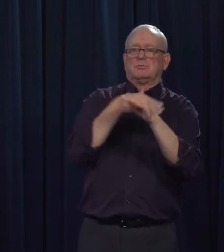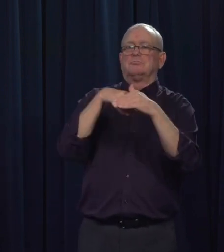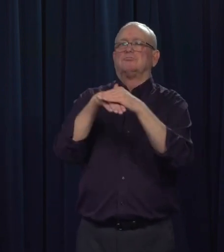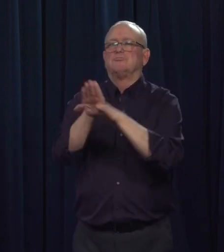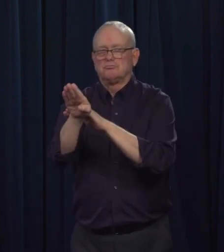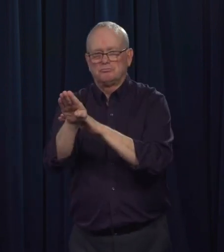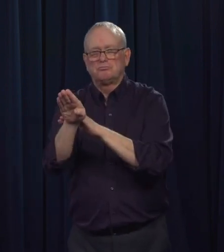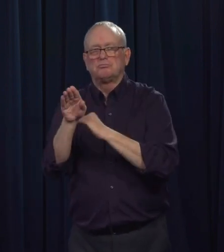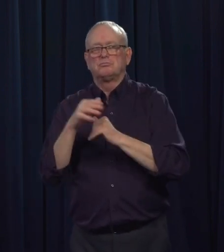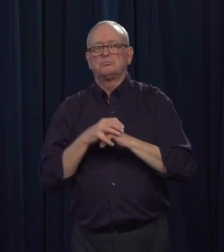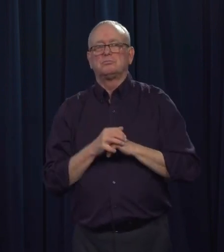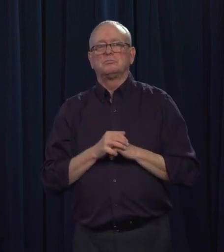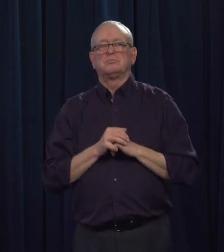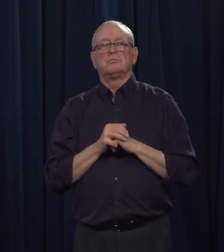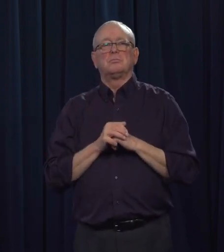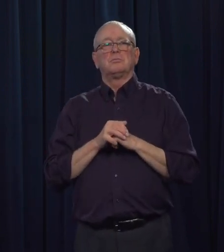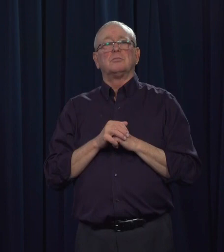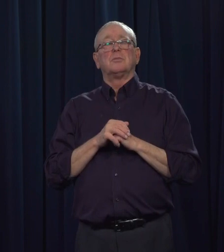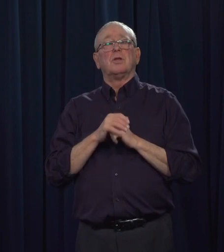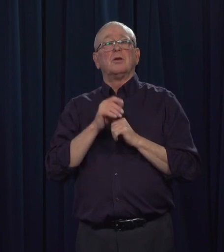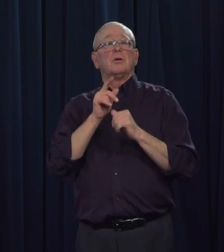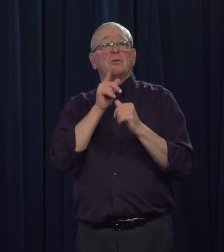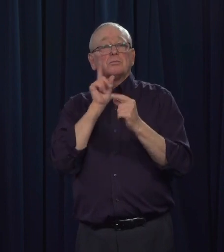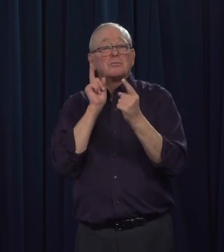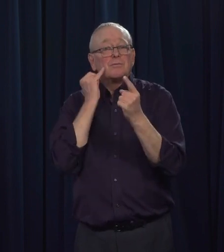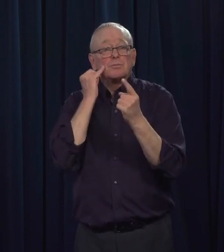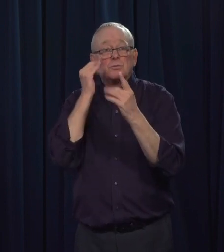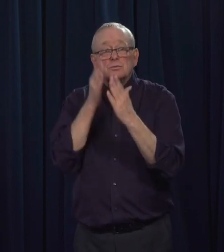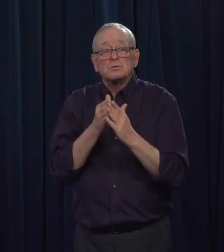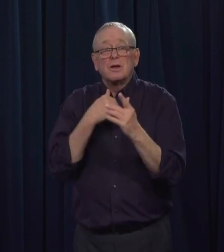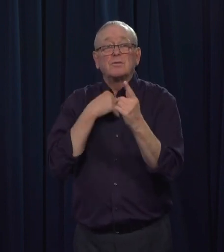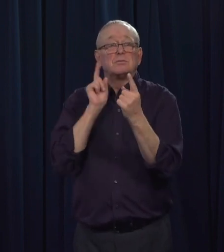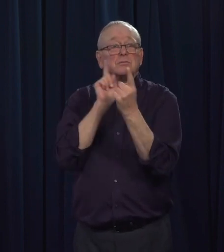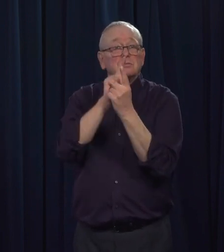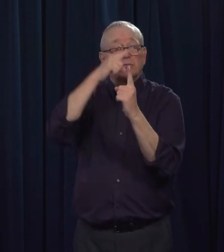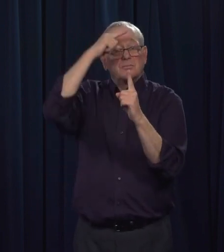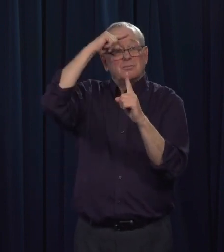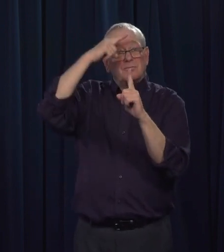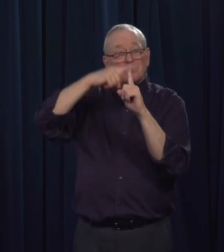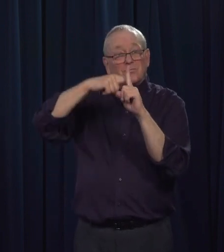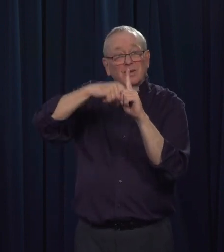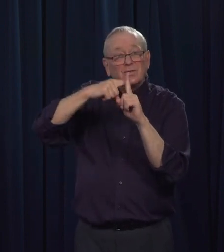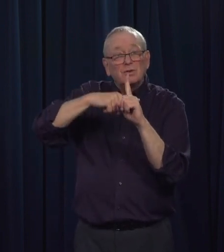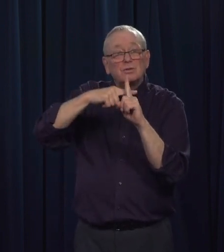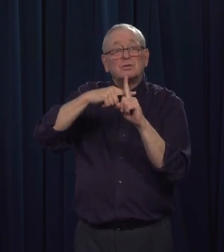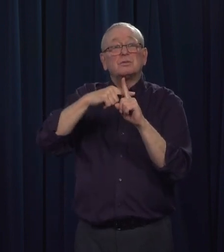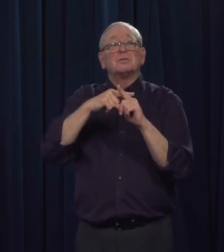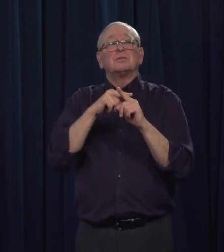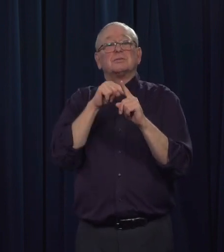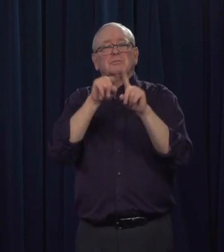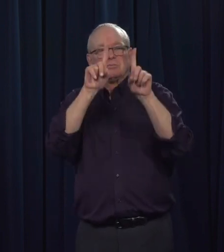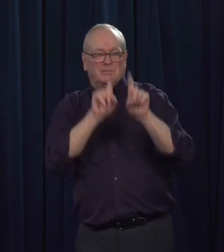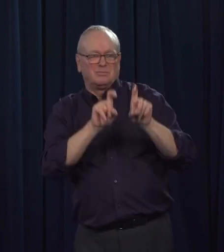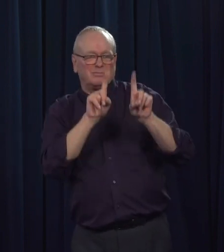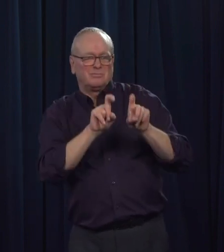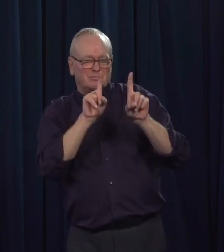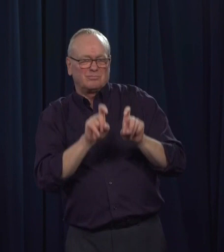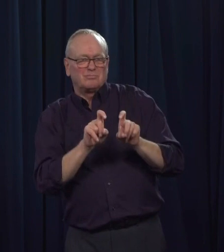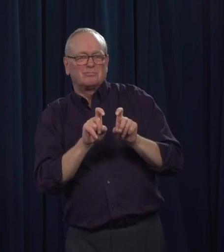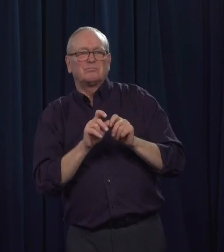to assess health risk. Any employee deemed not fit to work will be asked to return home and told